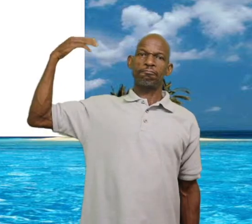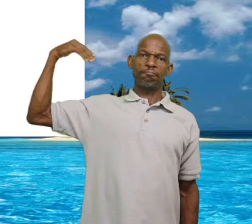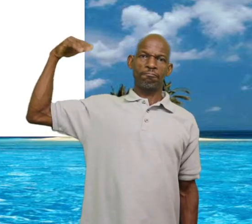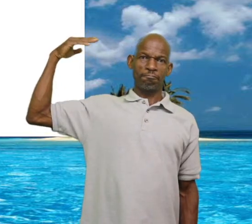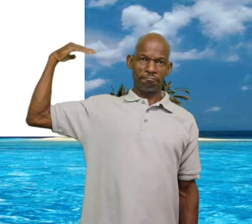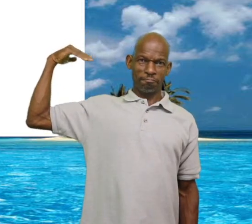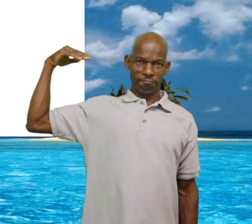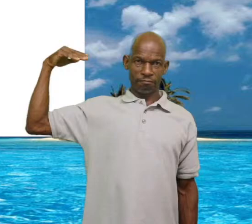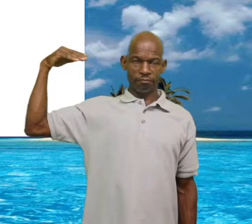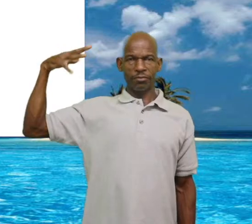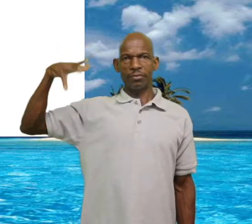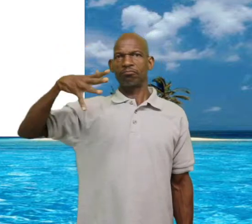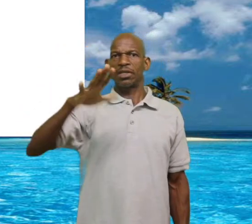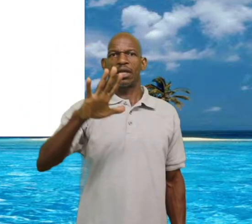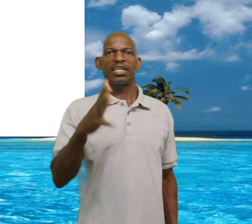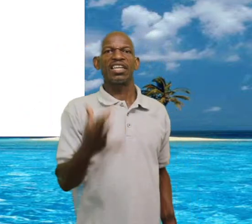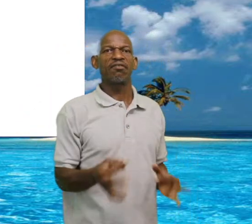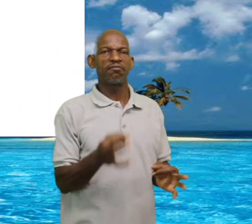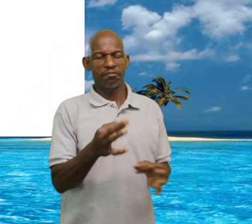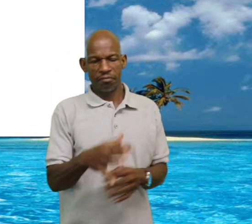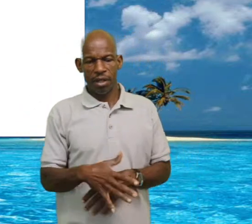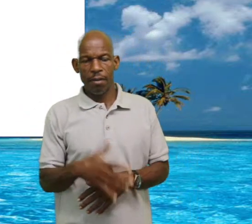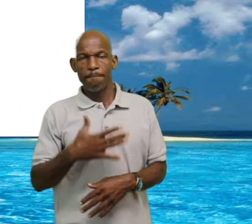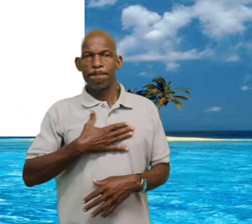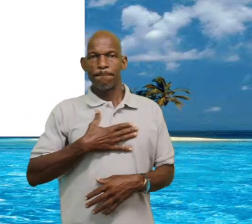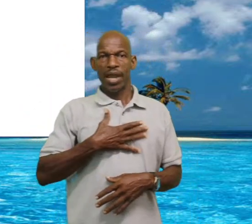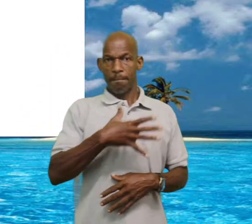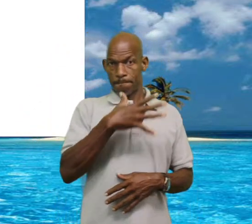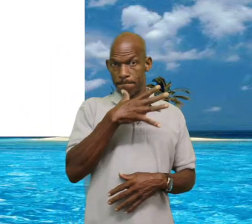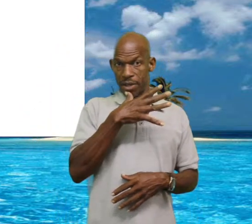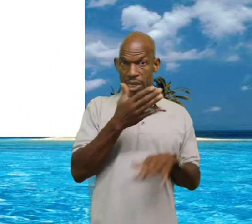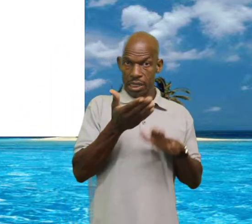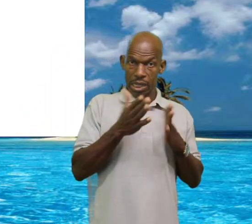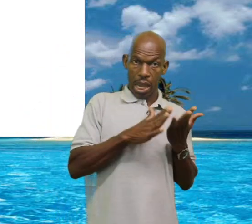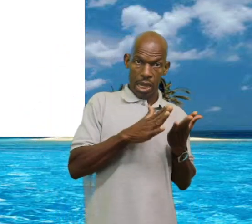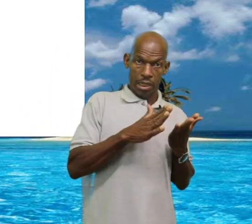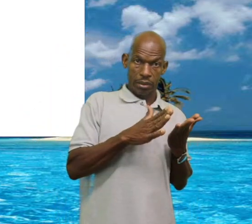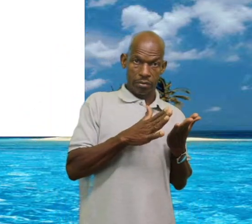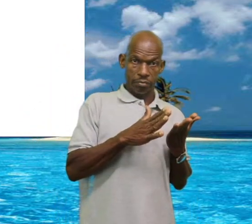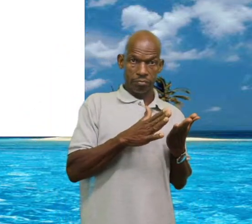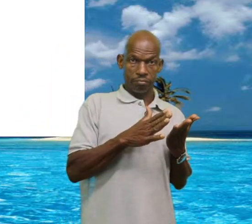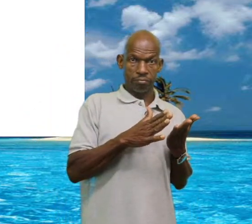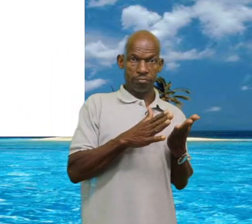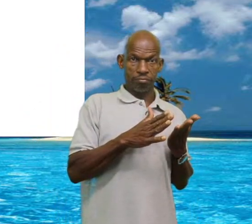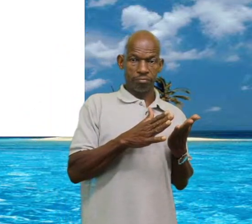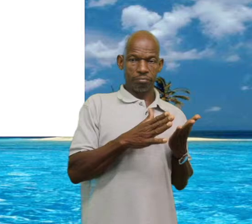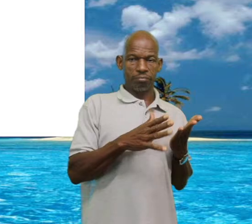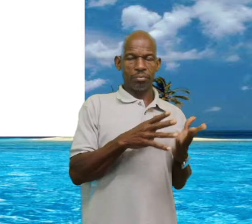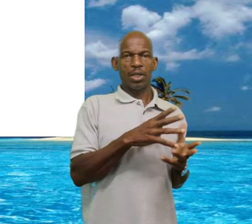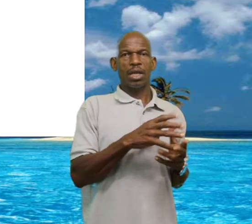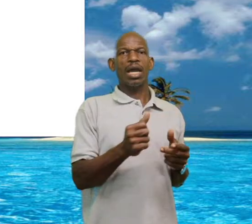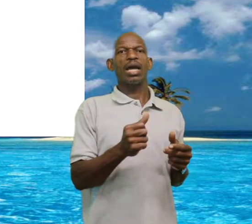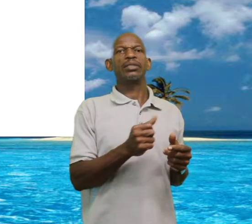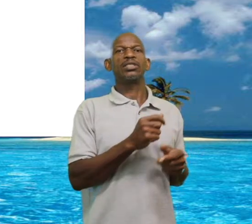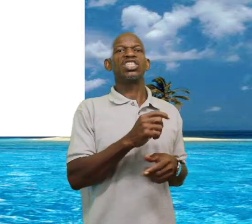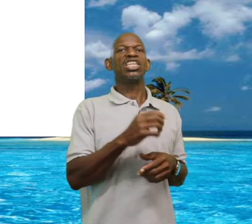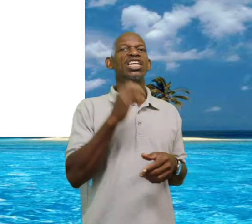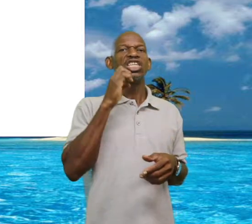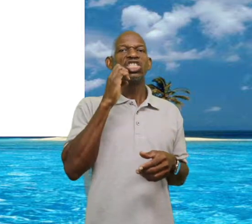member dies or is entitled to certain things when someone dies. So if your